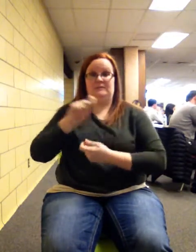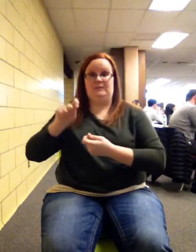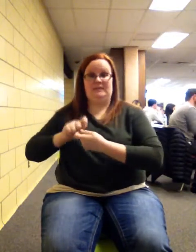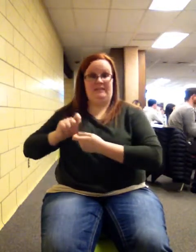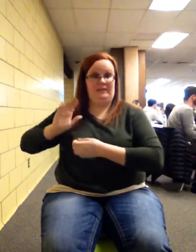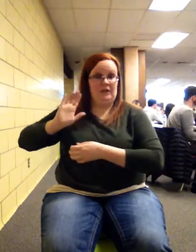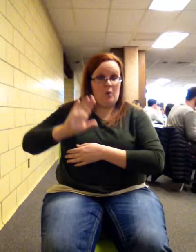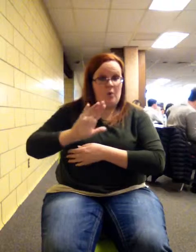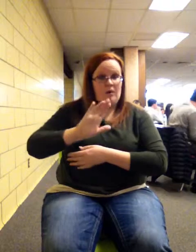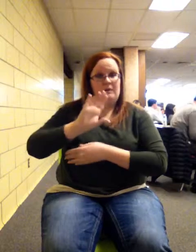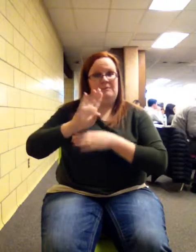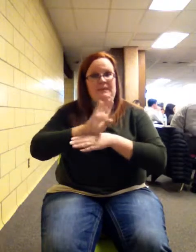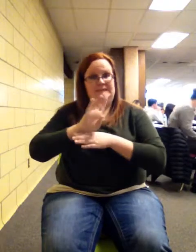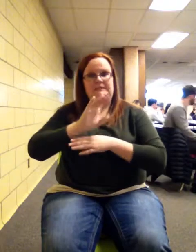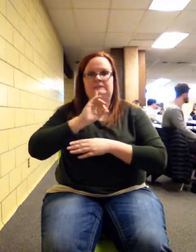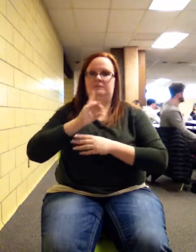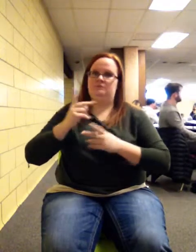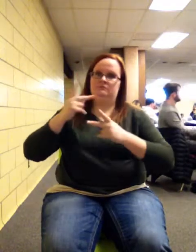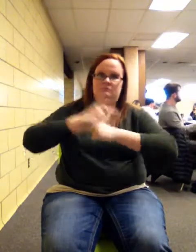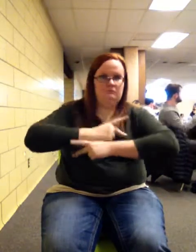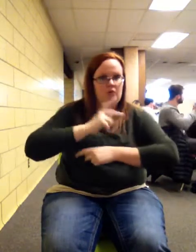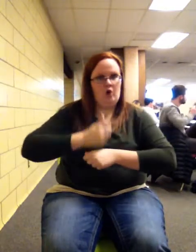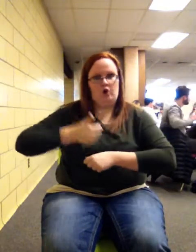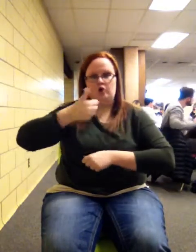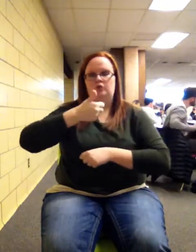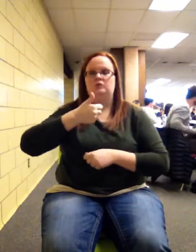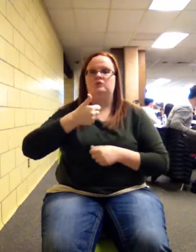play to help those two groups find each other.